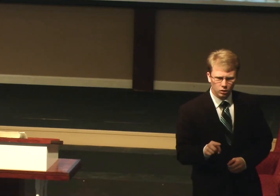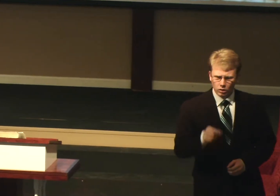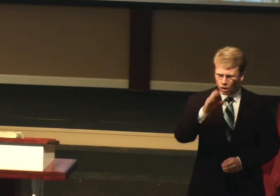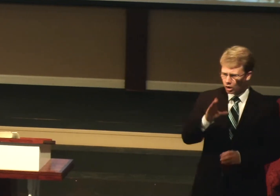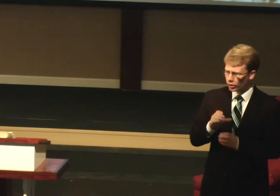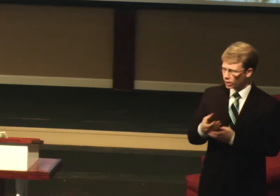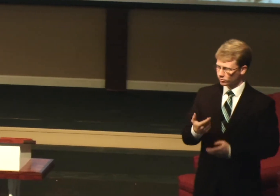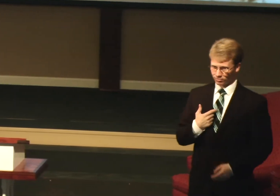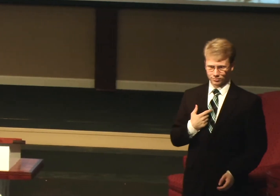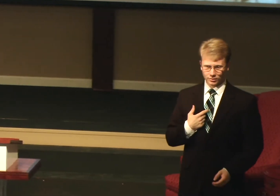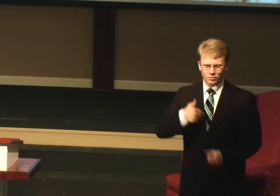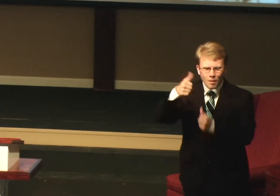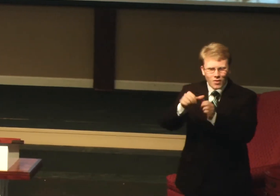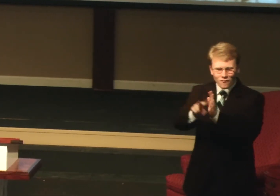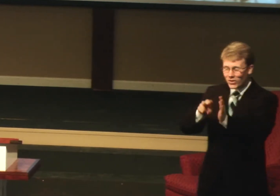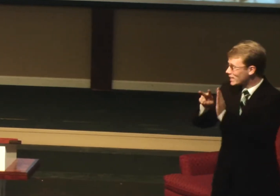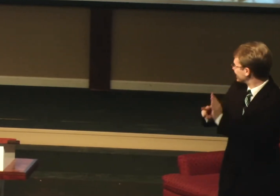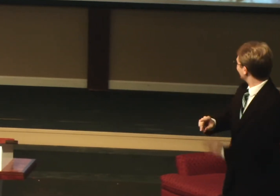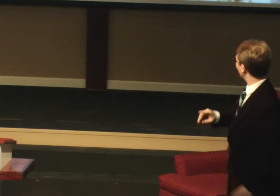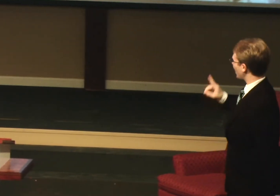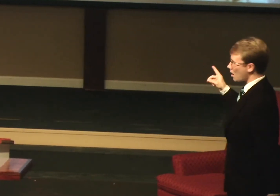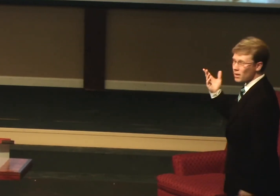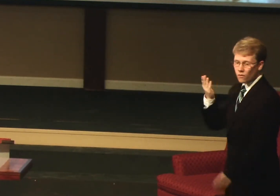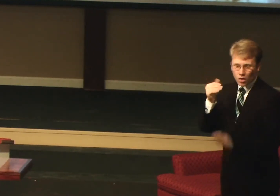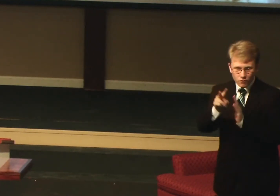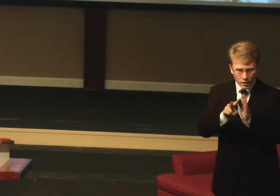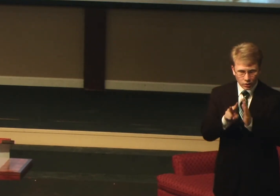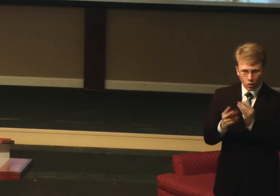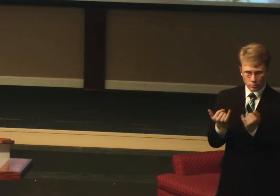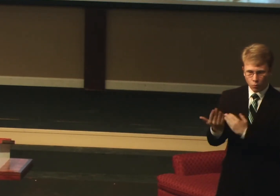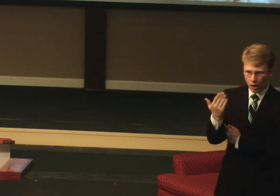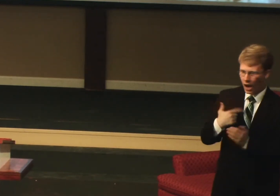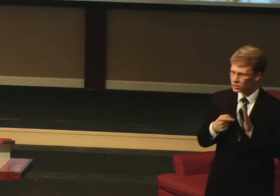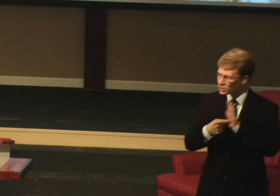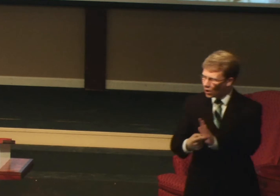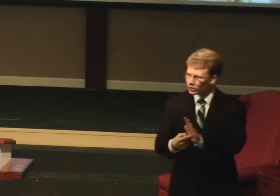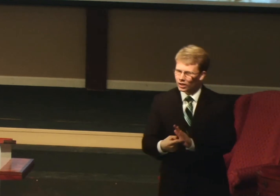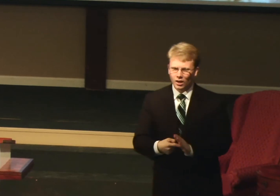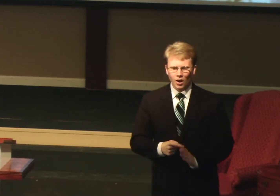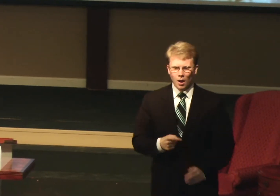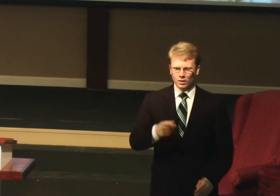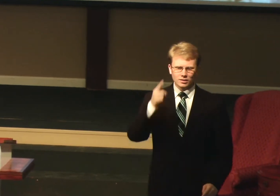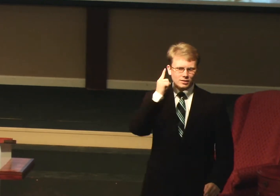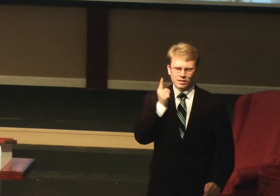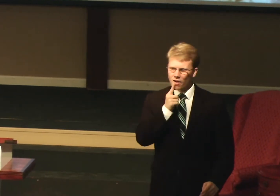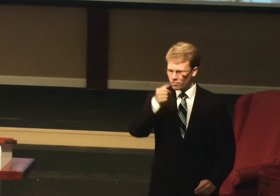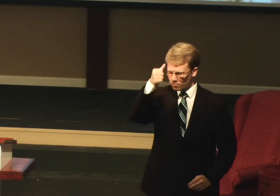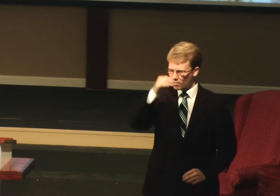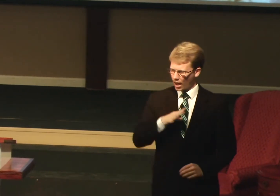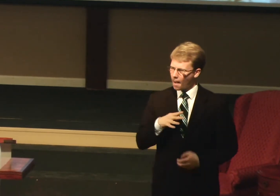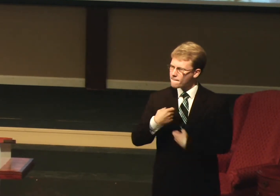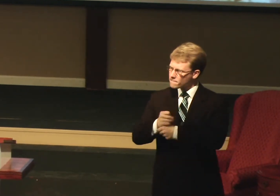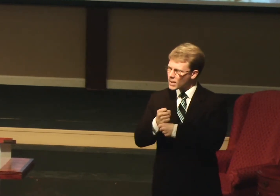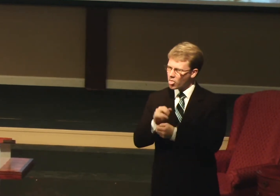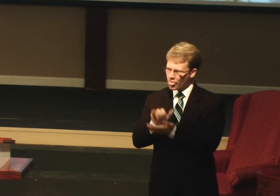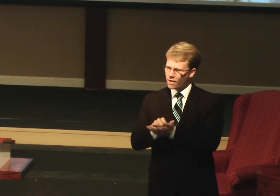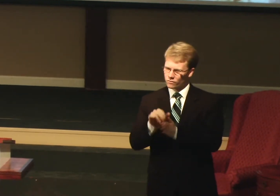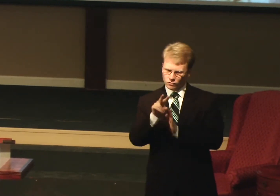God created you. He created me. And I showed you the video this morning. This